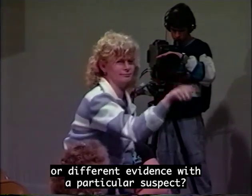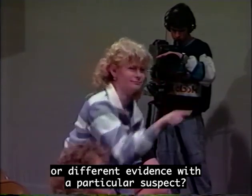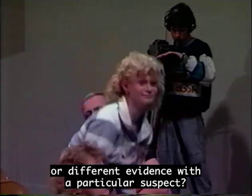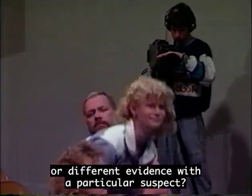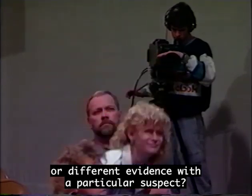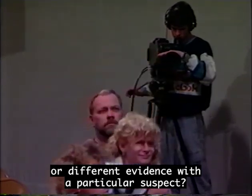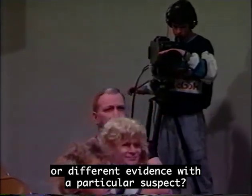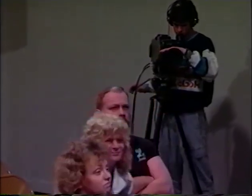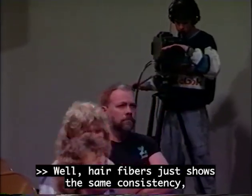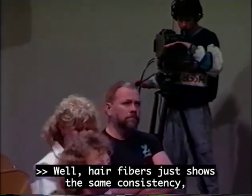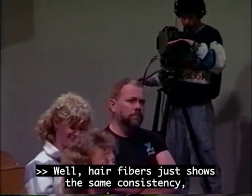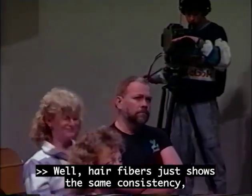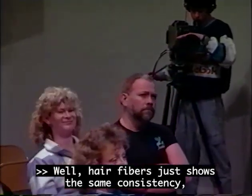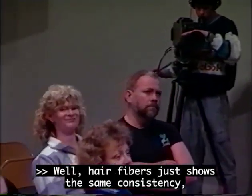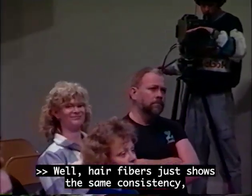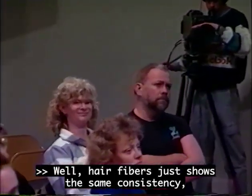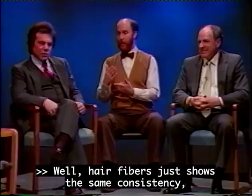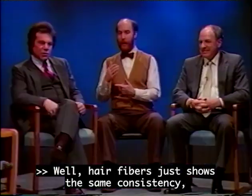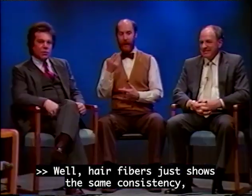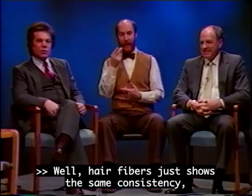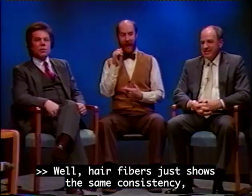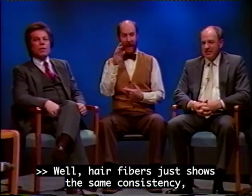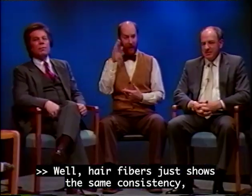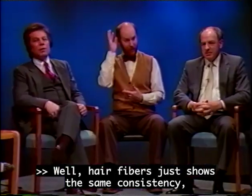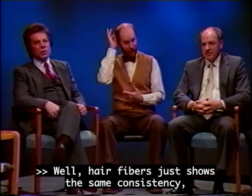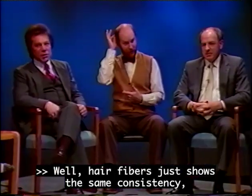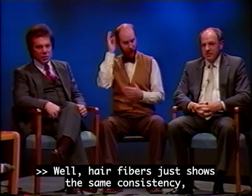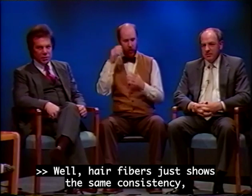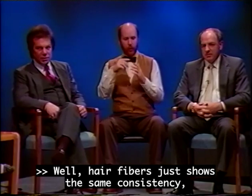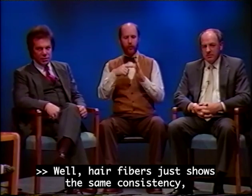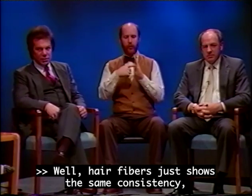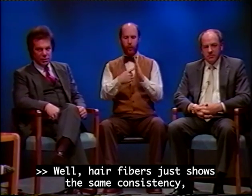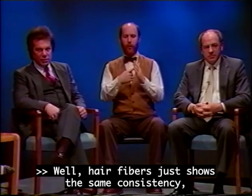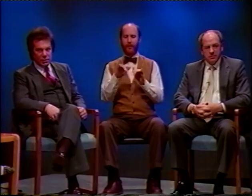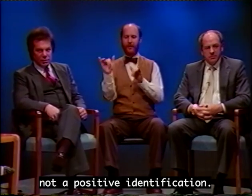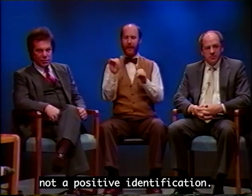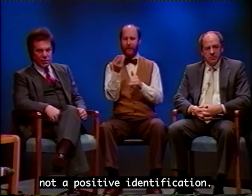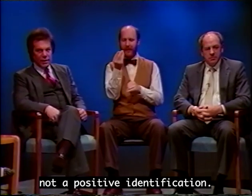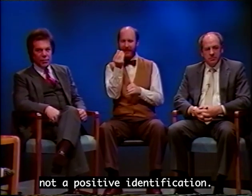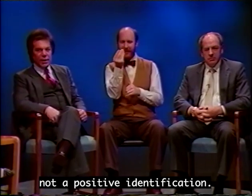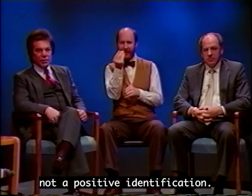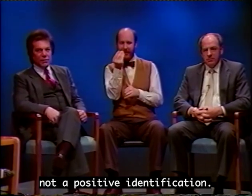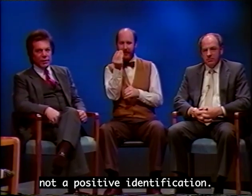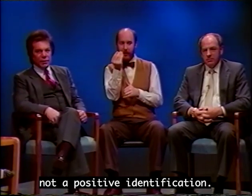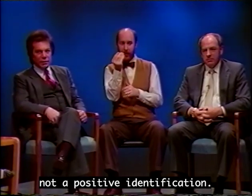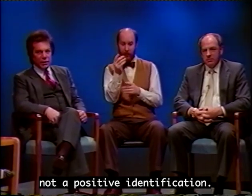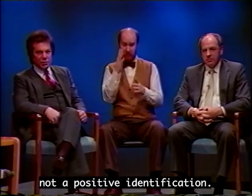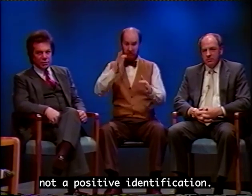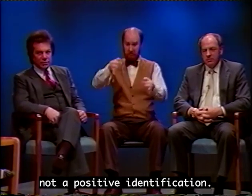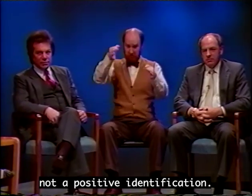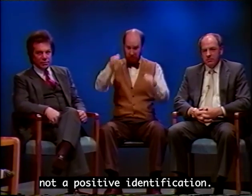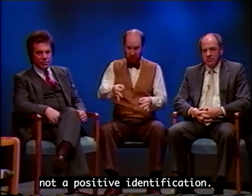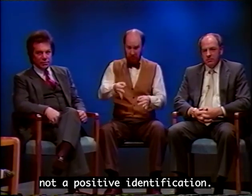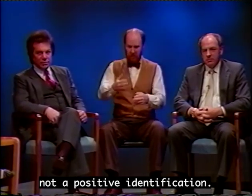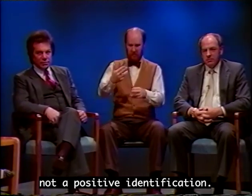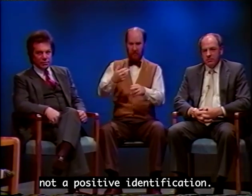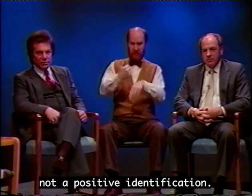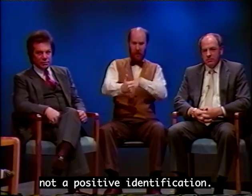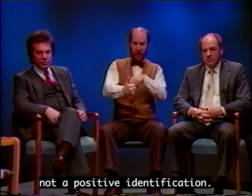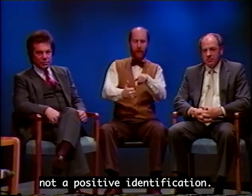suspect? Well, hair fibers just shows the same consistency, not a positive identification.